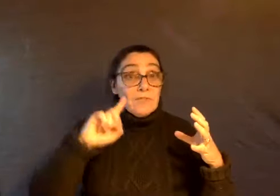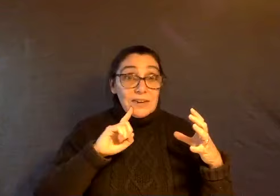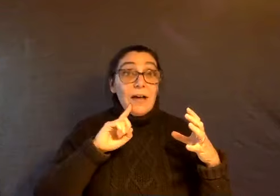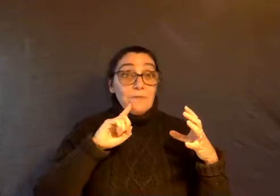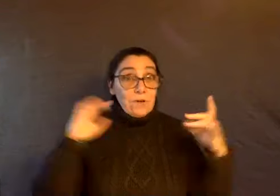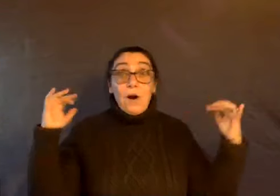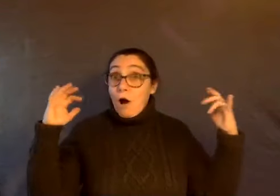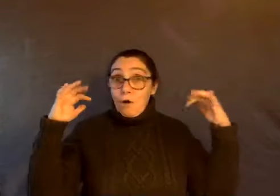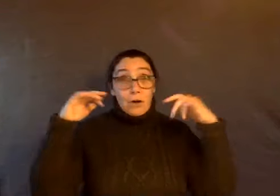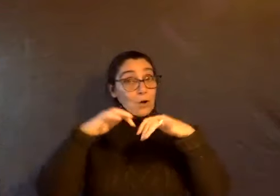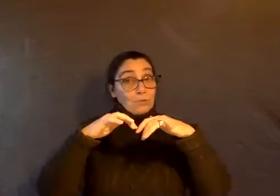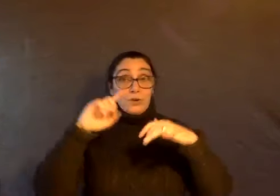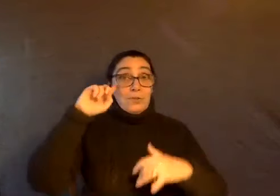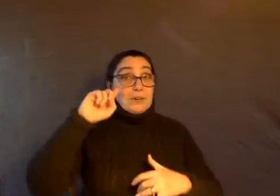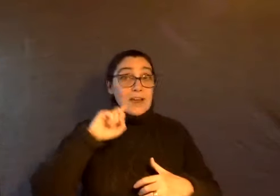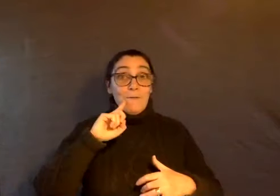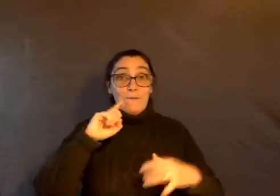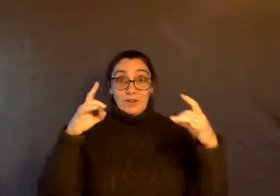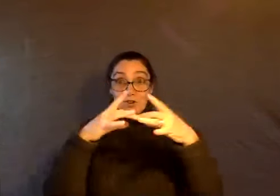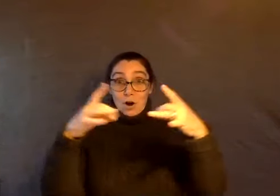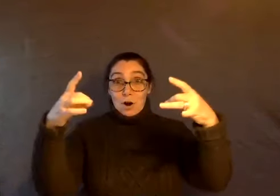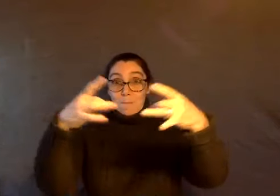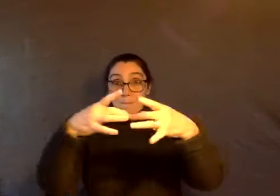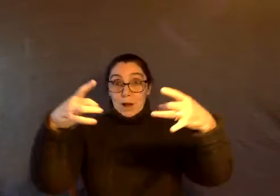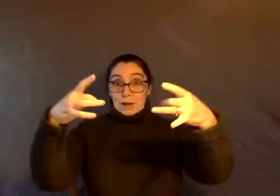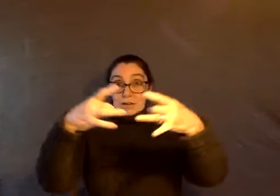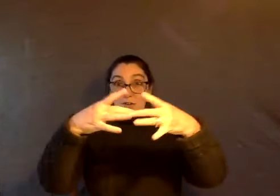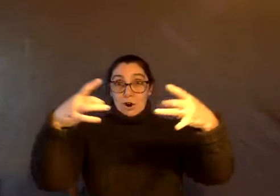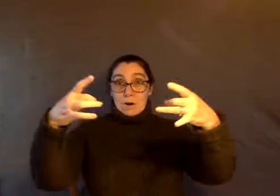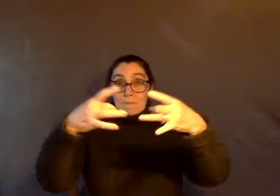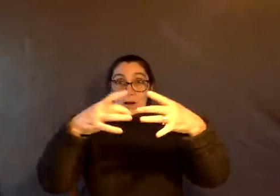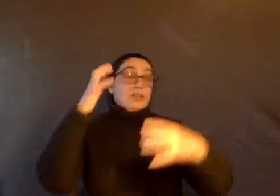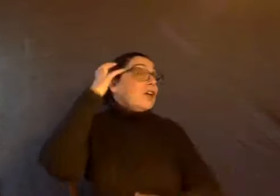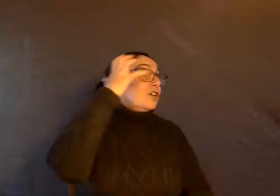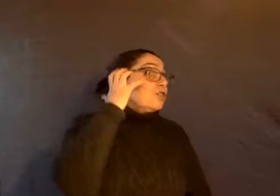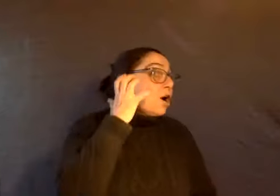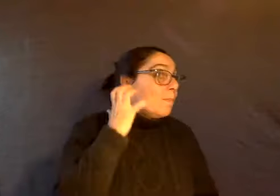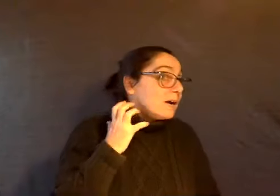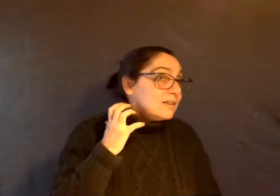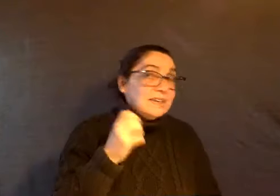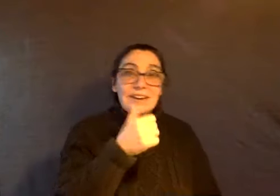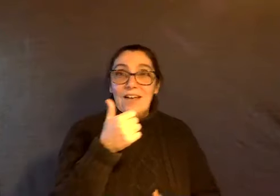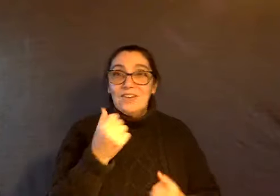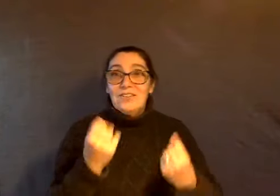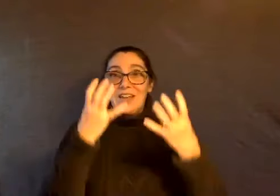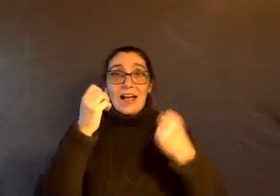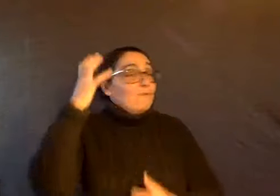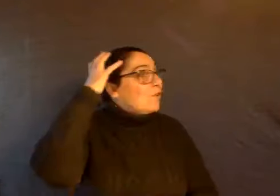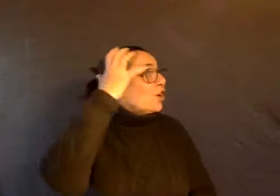the deaf all go to the deaf Starbucks, Starbucks. Starbucks is another sign for the